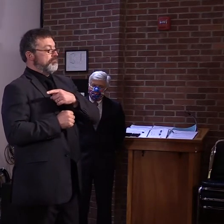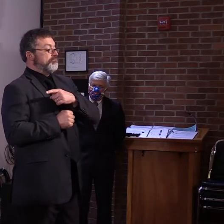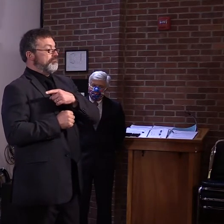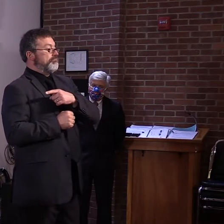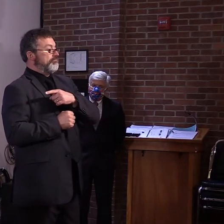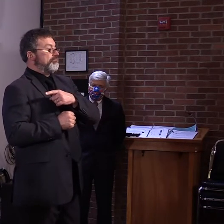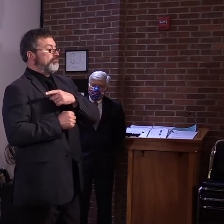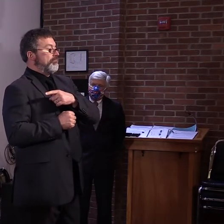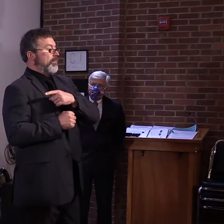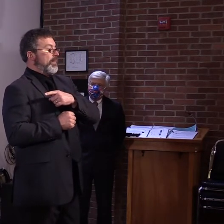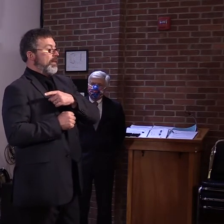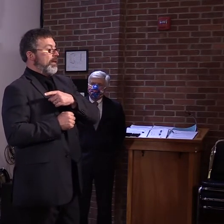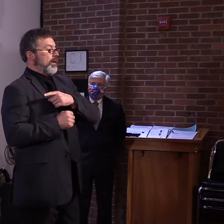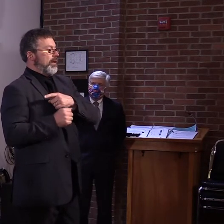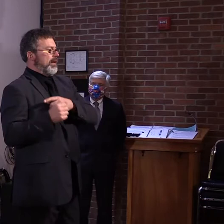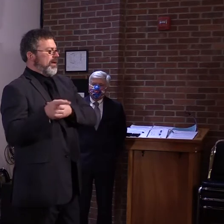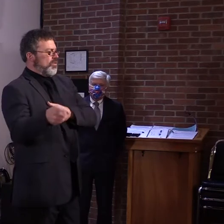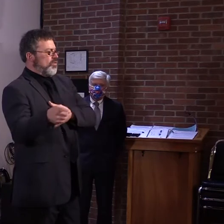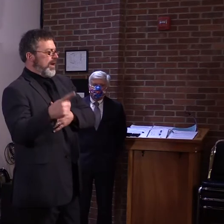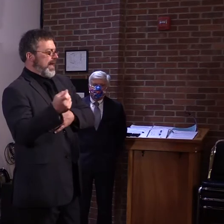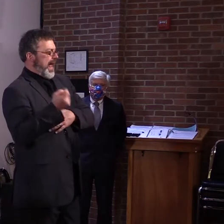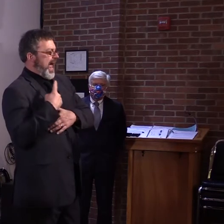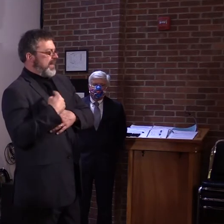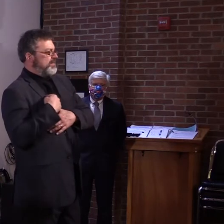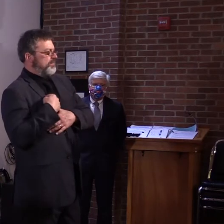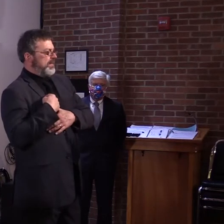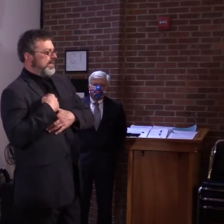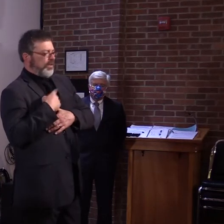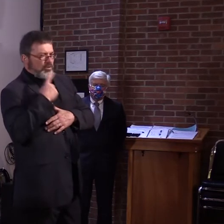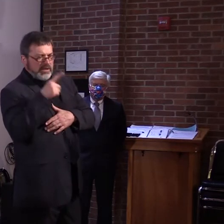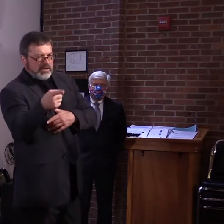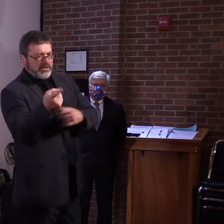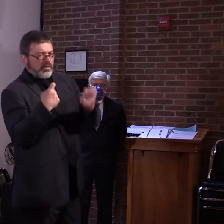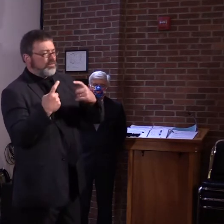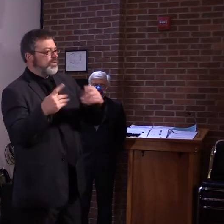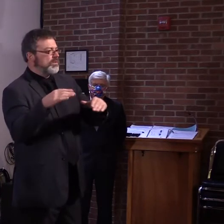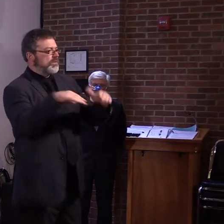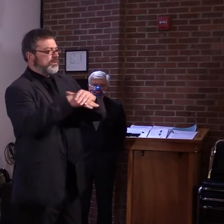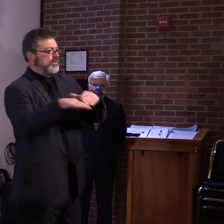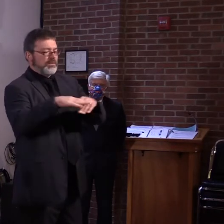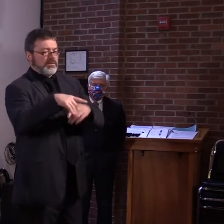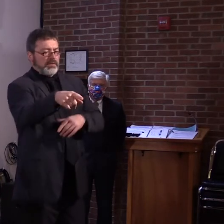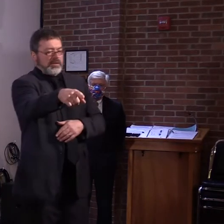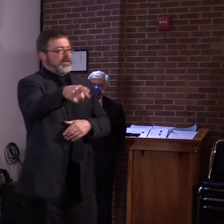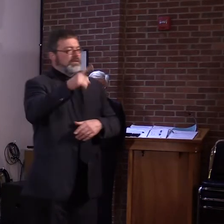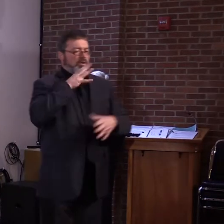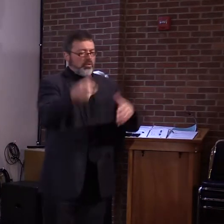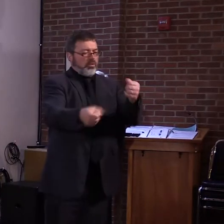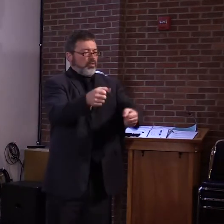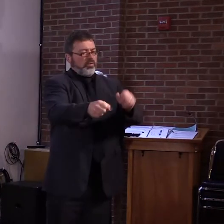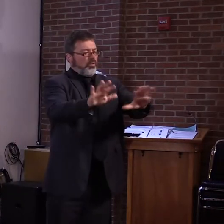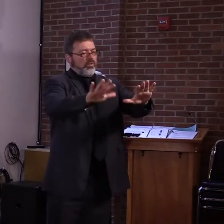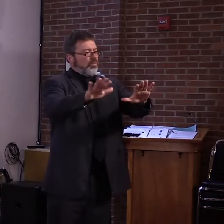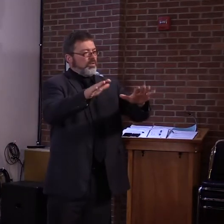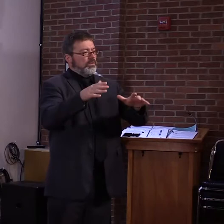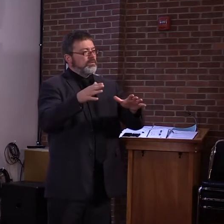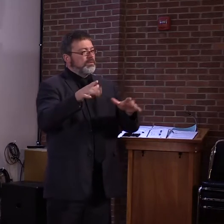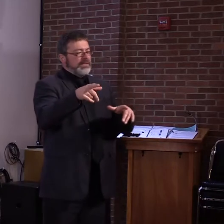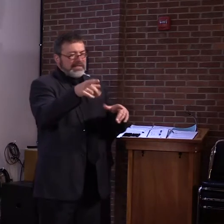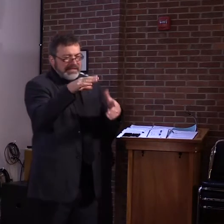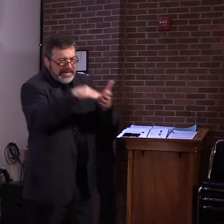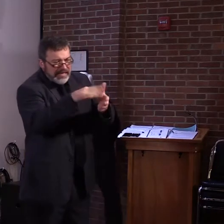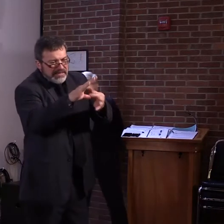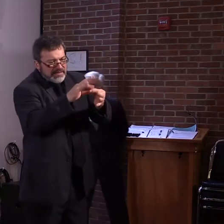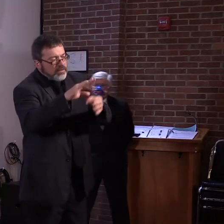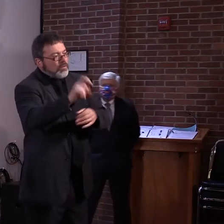Eric, the time's up. Eric. Hi. Aaron, if you can hold off, Eric will continue with his sorry. Question. Yeah, sorry, Eric. I didn't